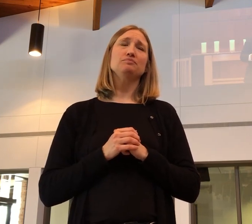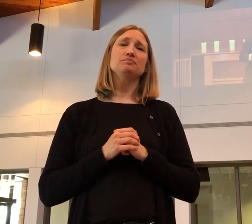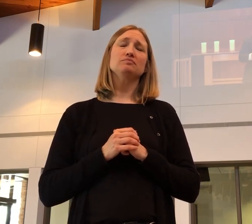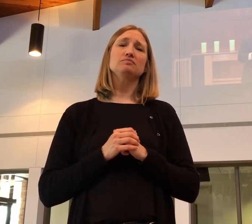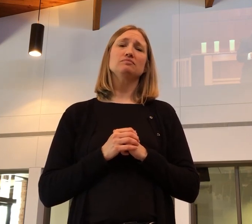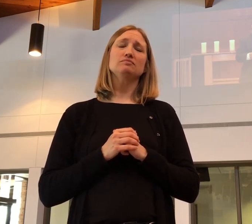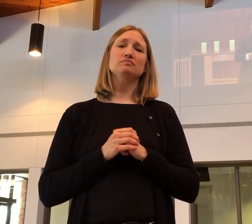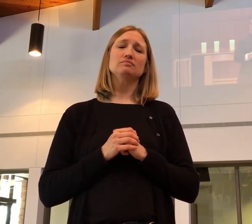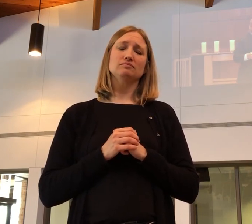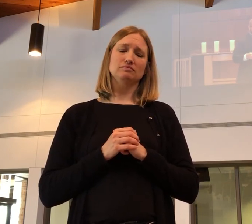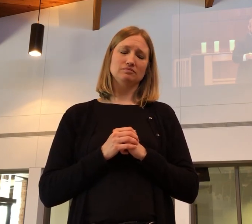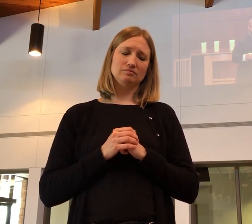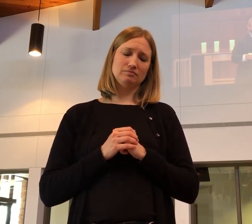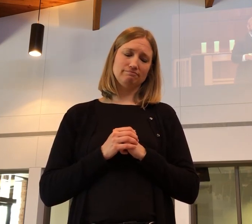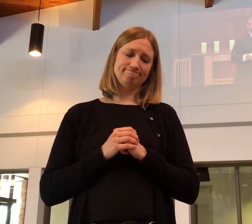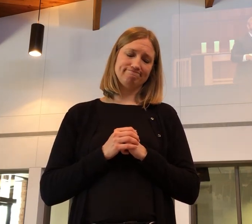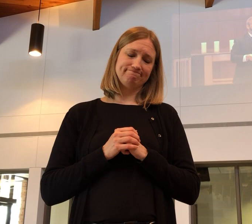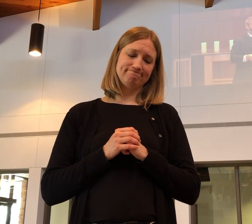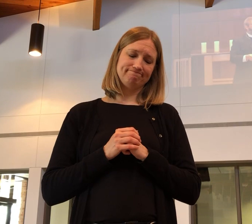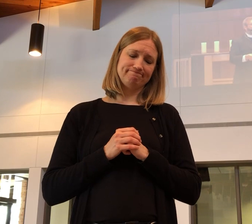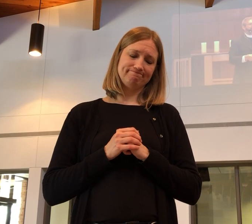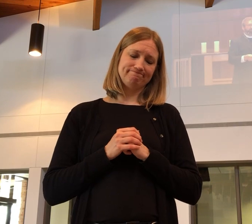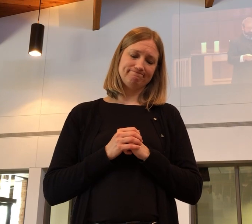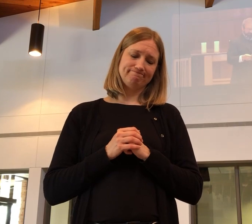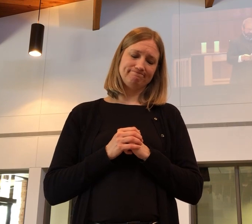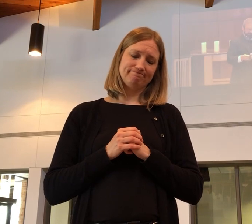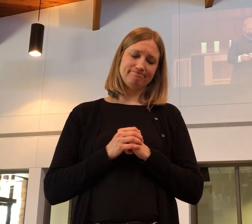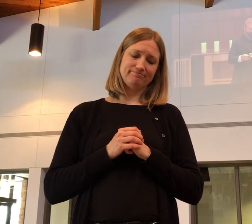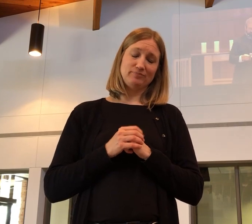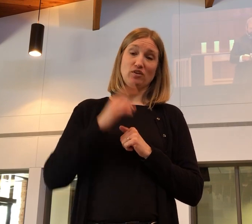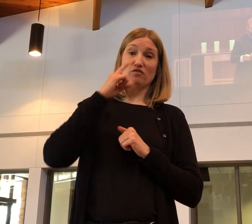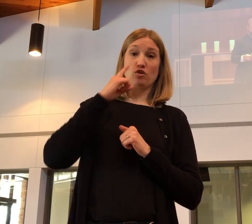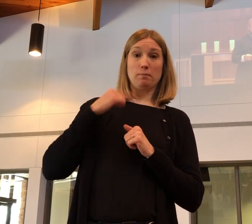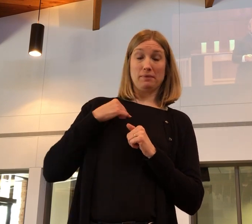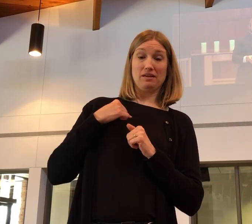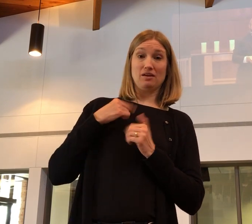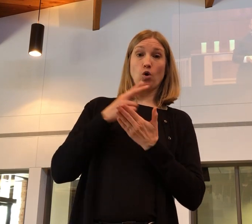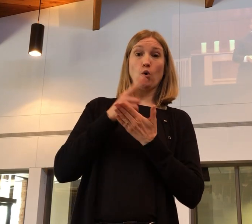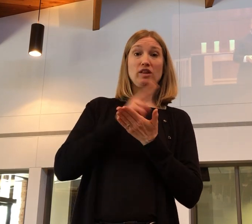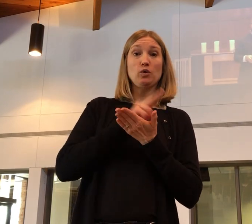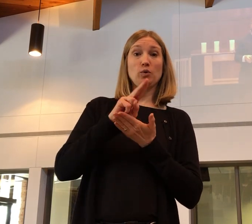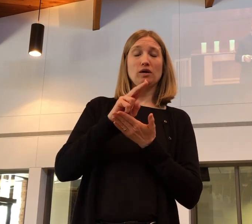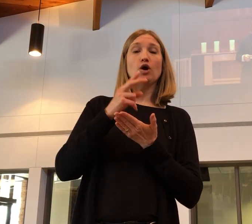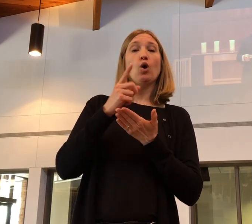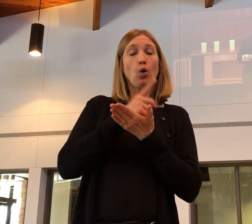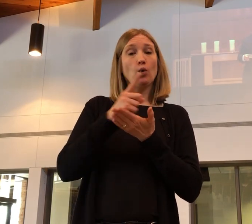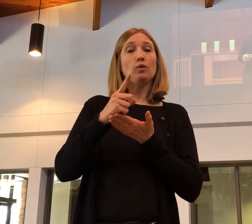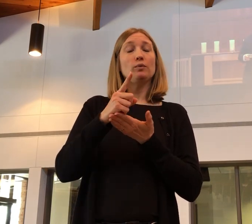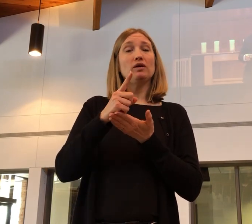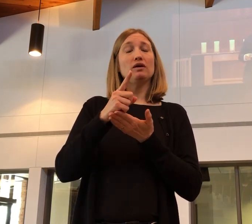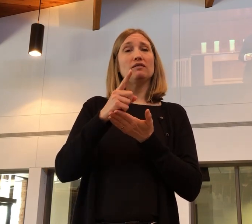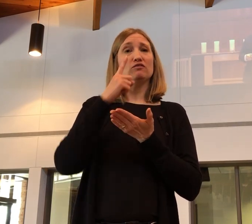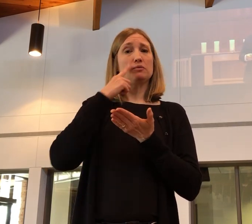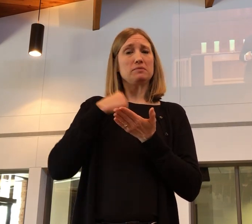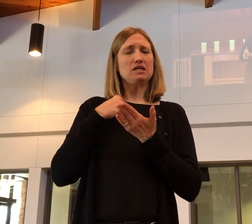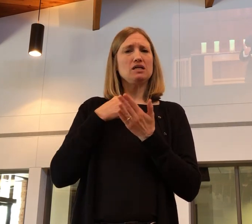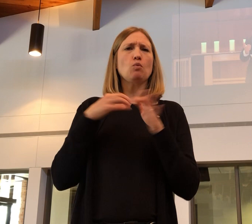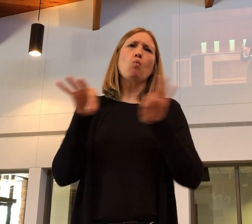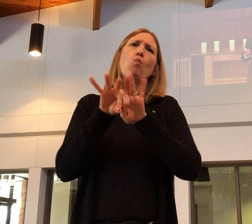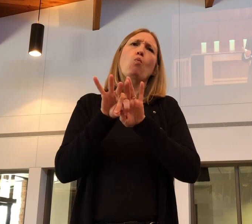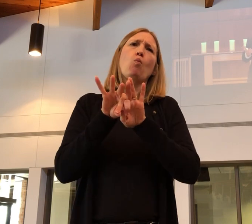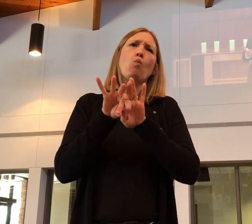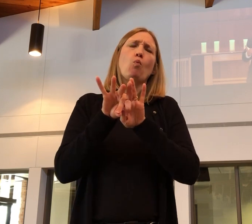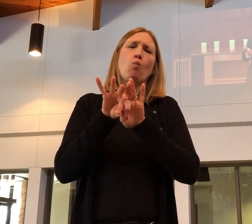Holy Week is the most important week of the year for me. Each and every year, I